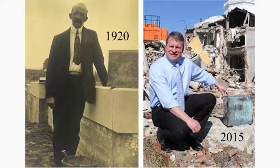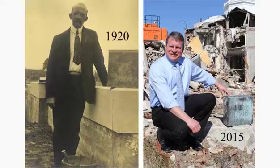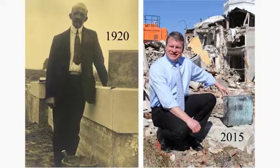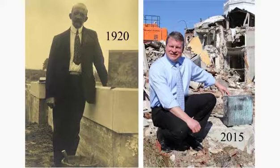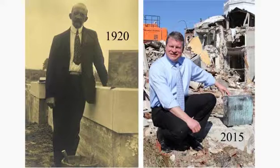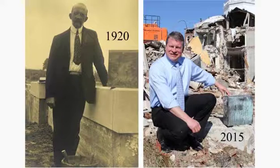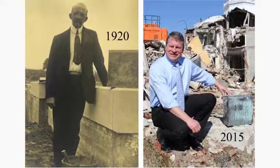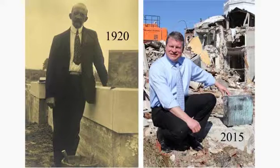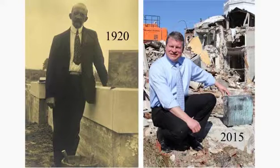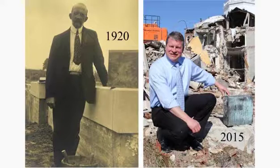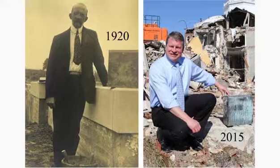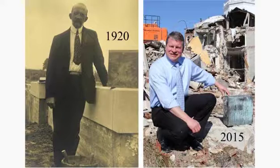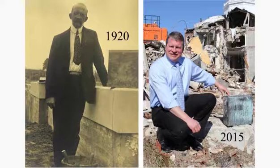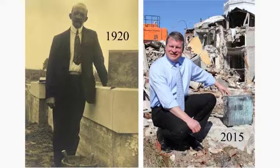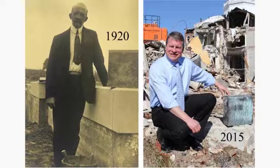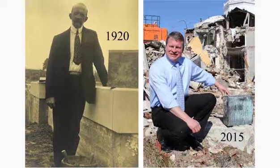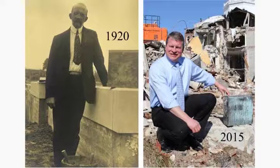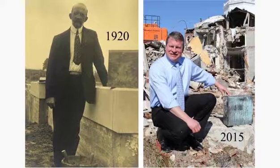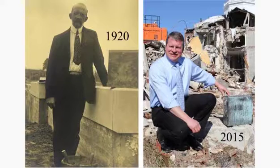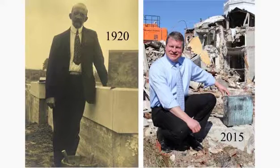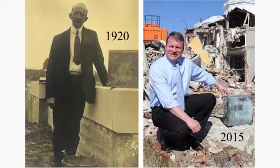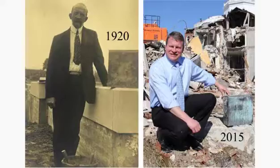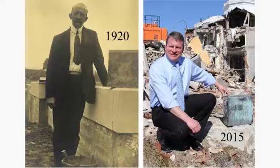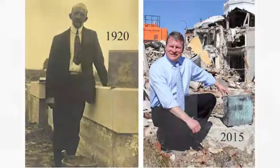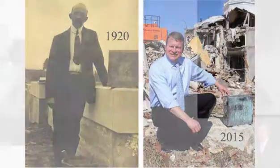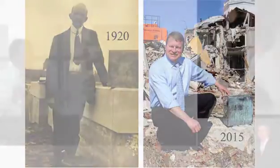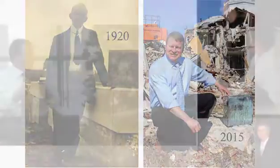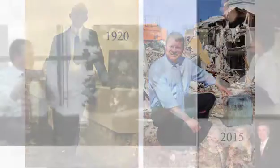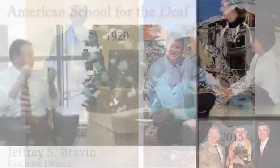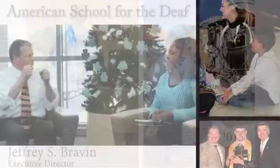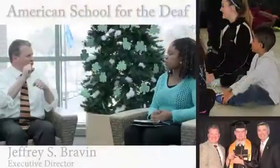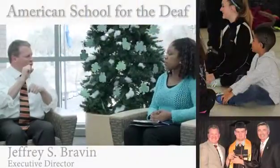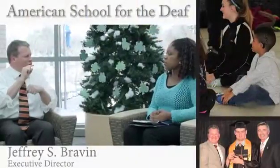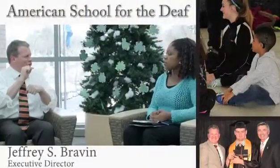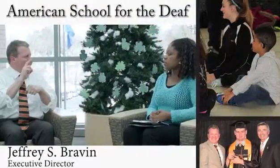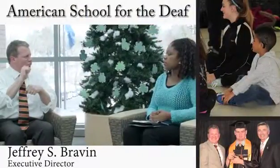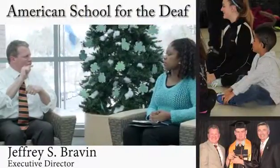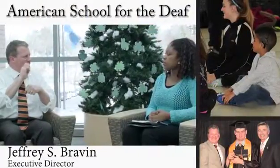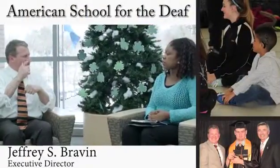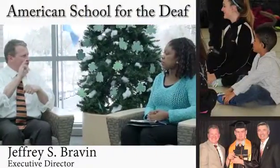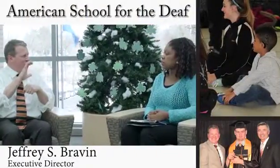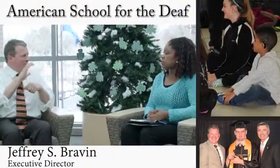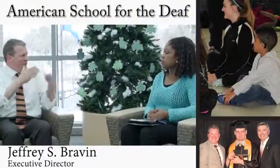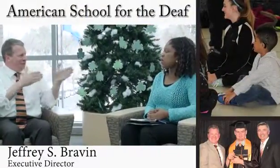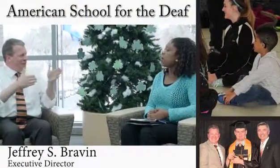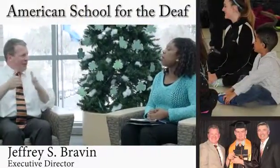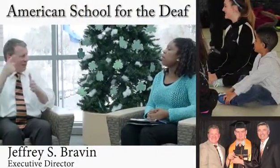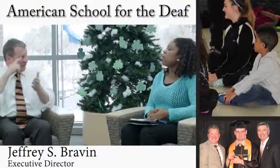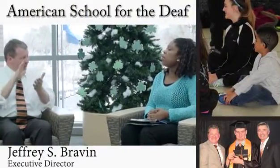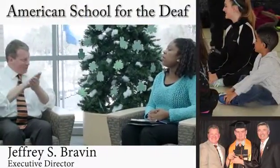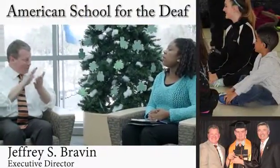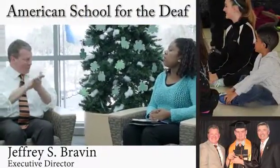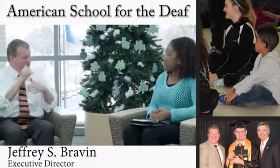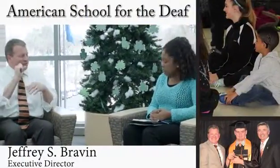and remain viable and also change. We're now working on a new strategic plan for the